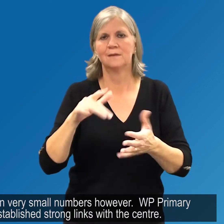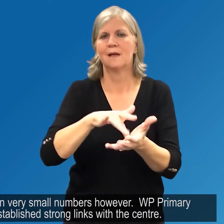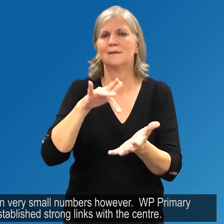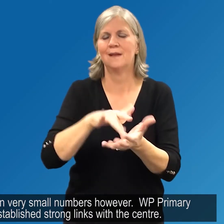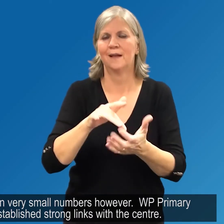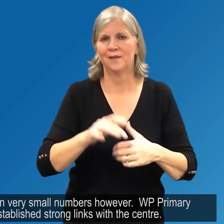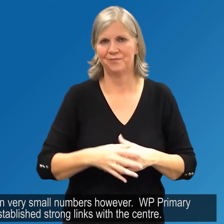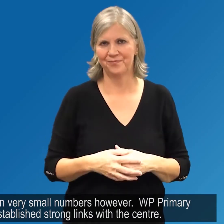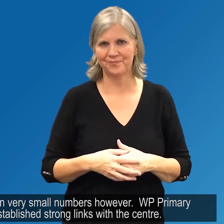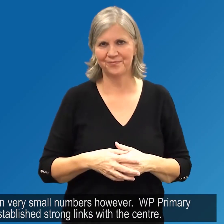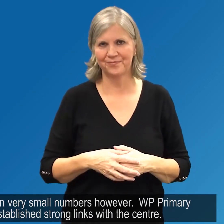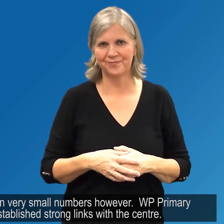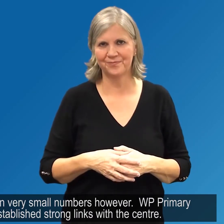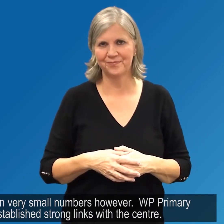centre.